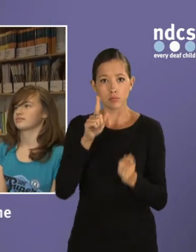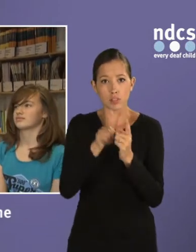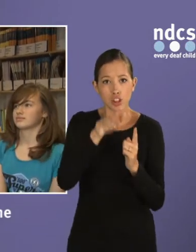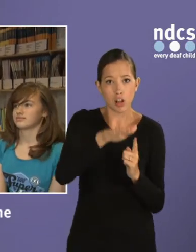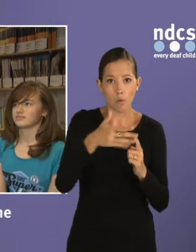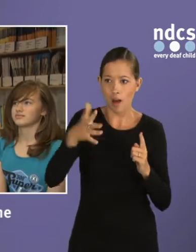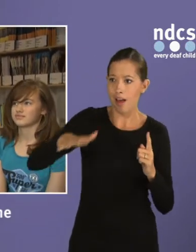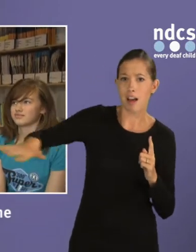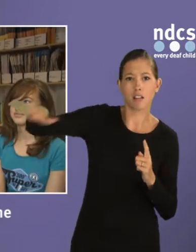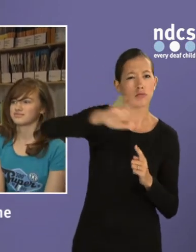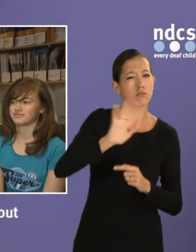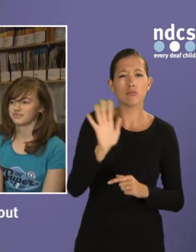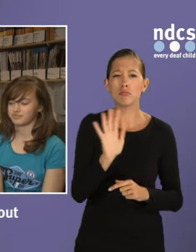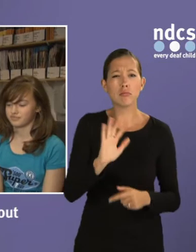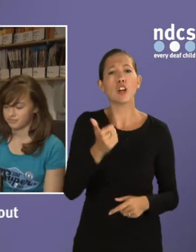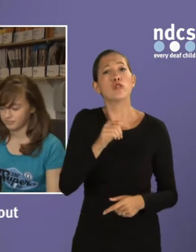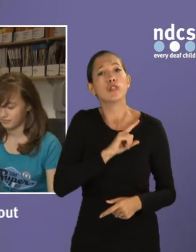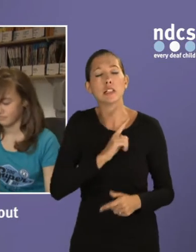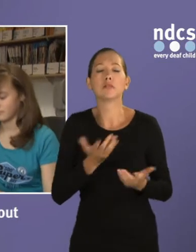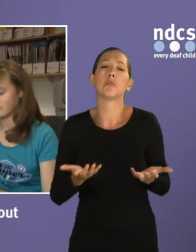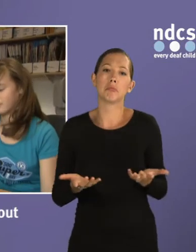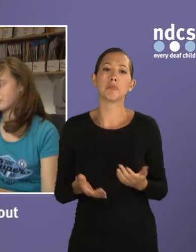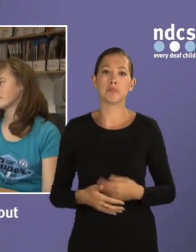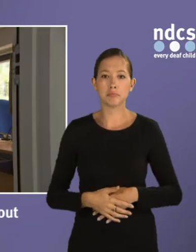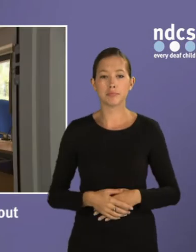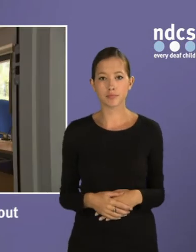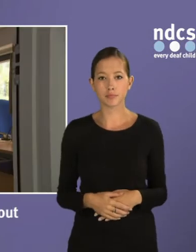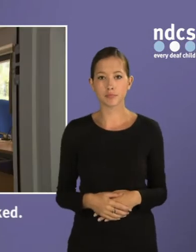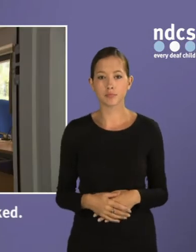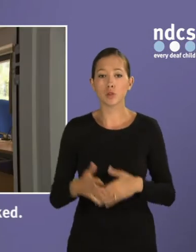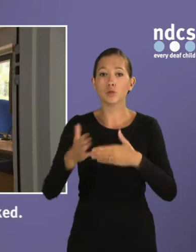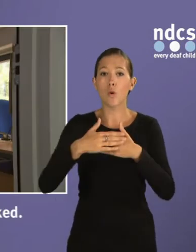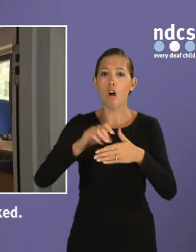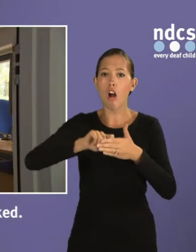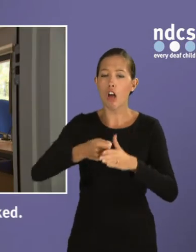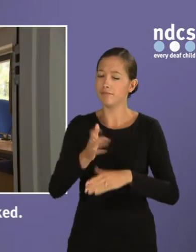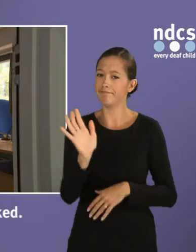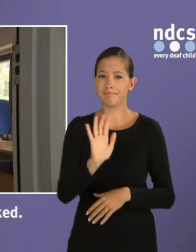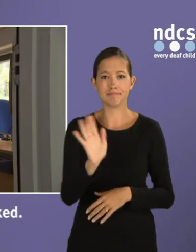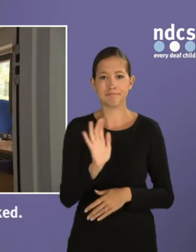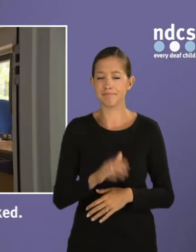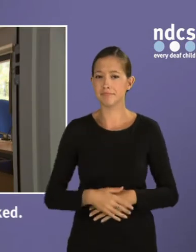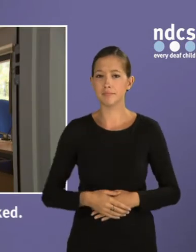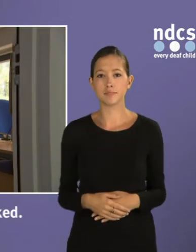Don't spend time alone with children away from others without good reason. Doors shouldn't be locked.